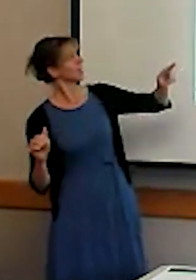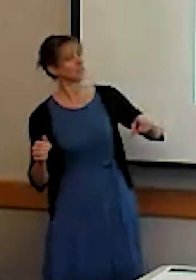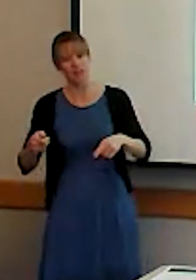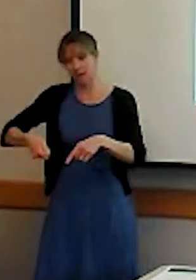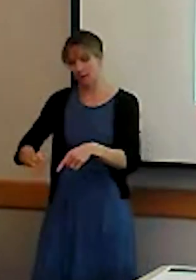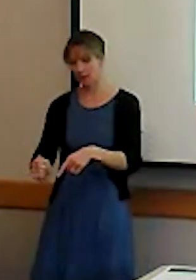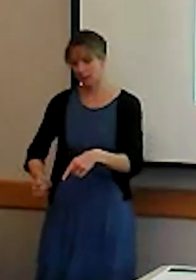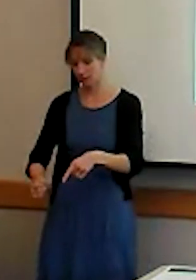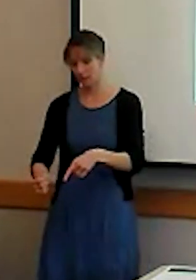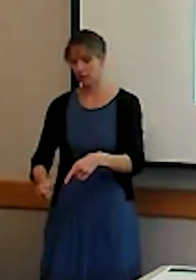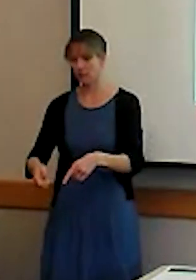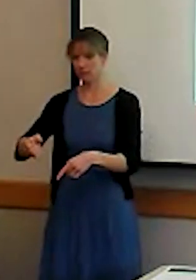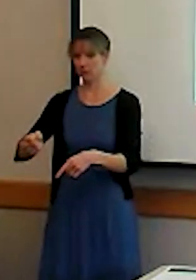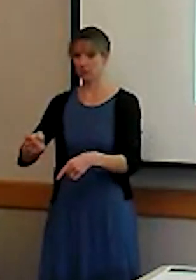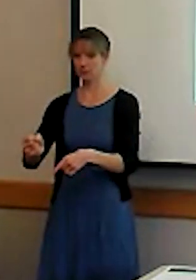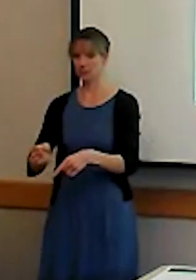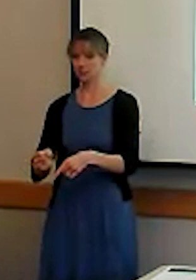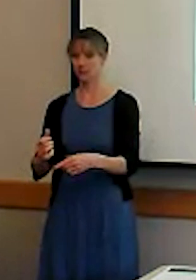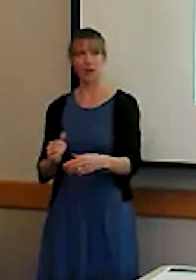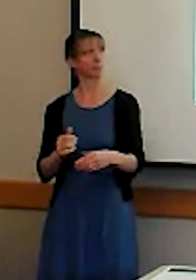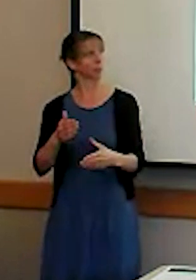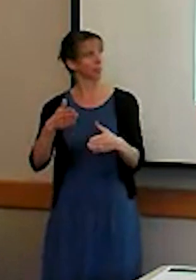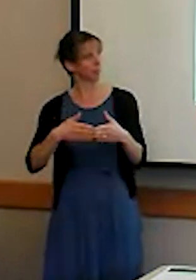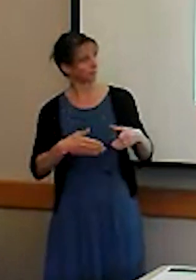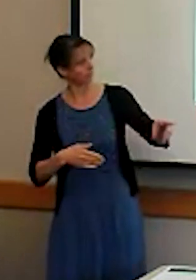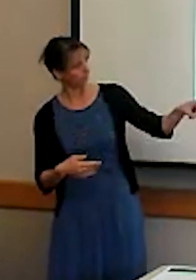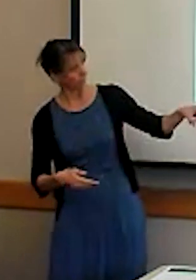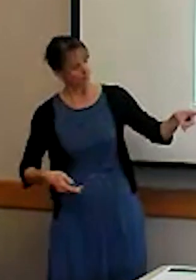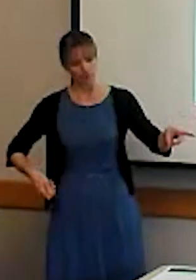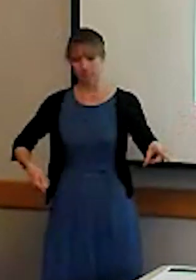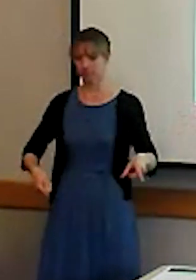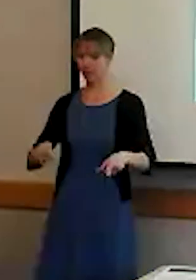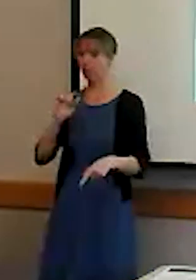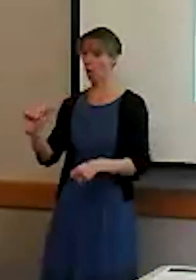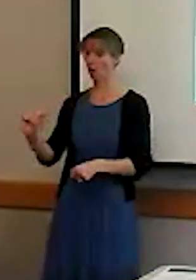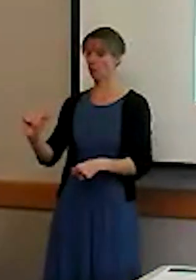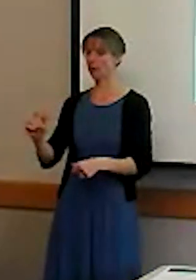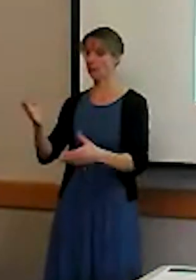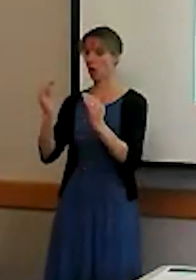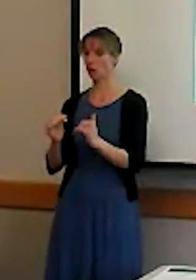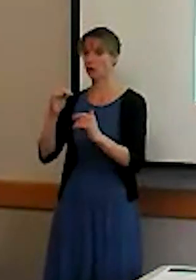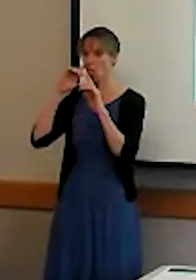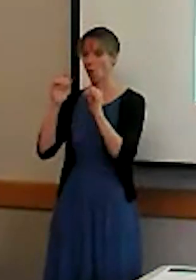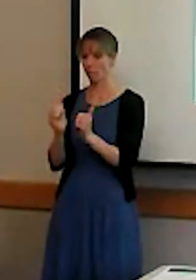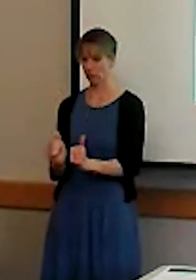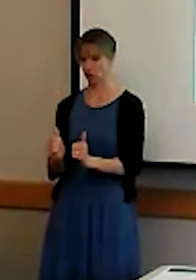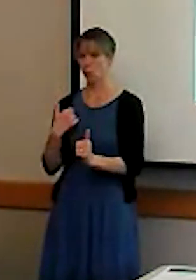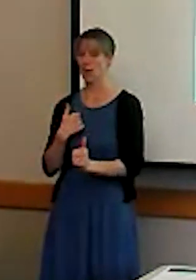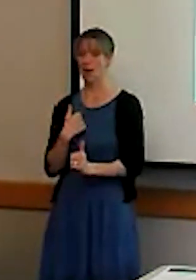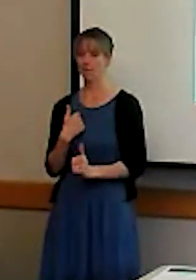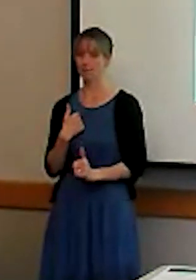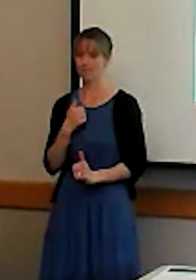up. So the same with the spatula in the bottom corner. And then thinking about low vision, we have some